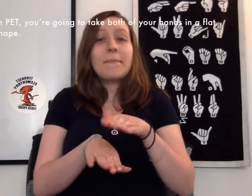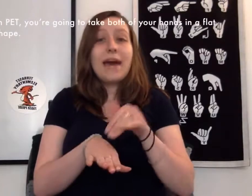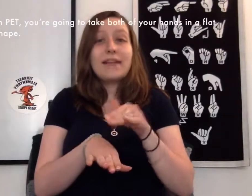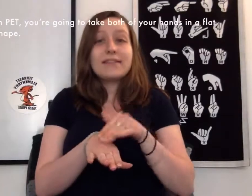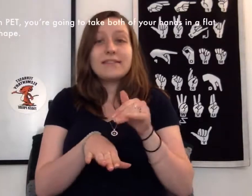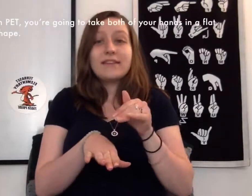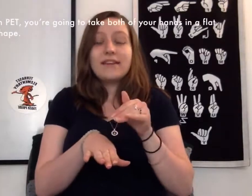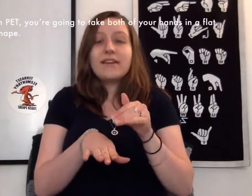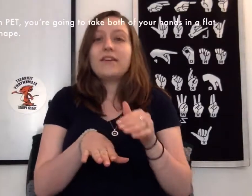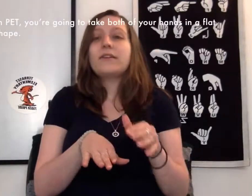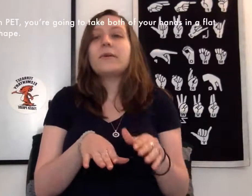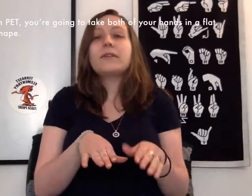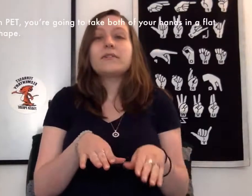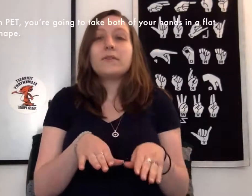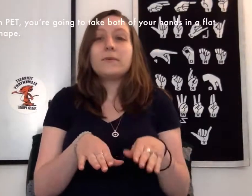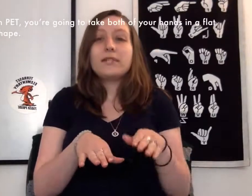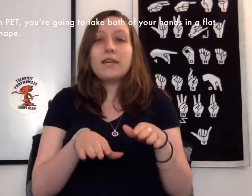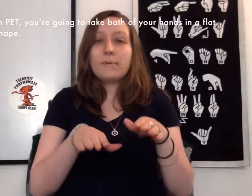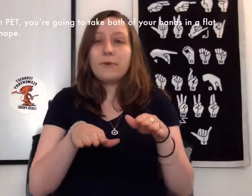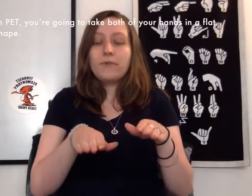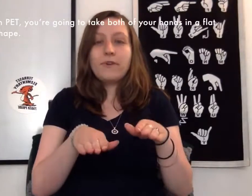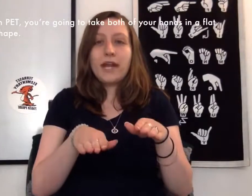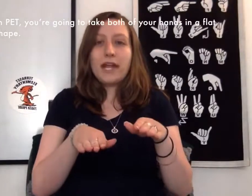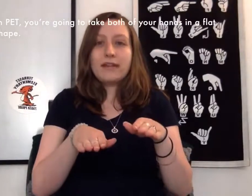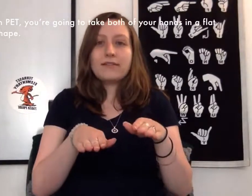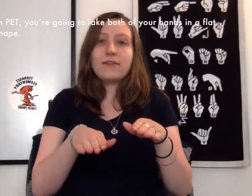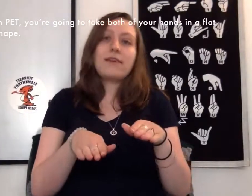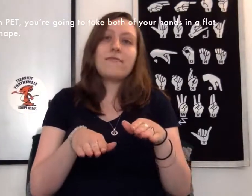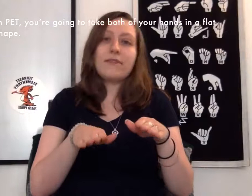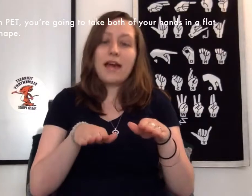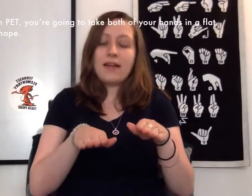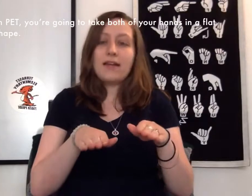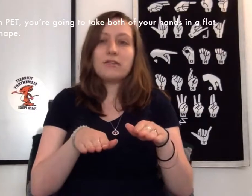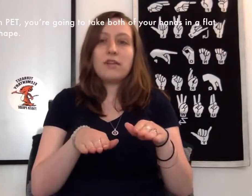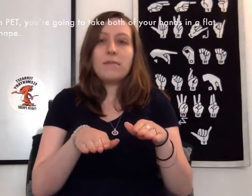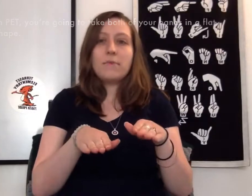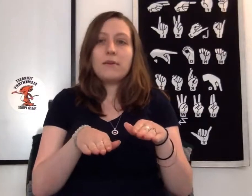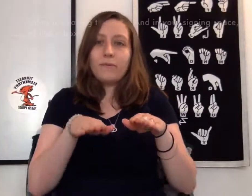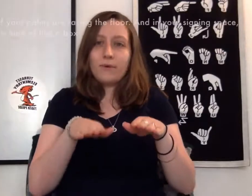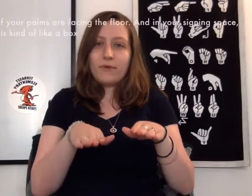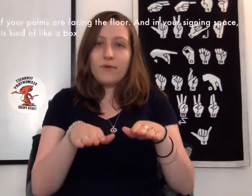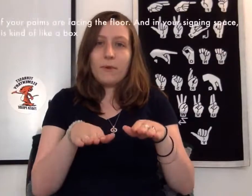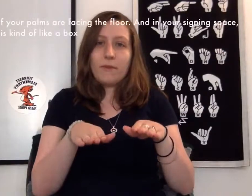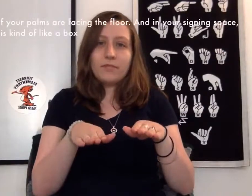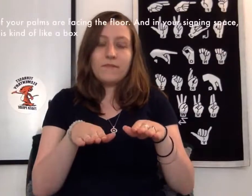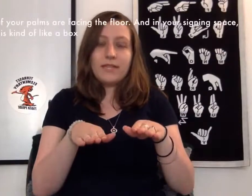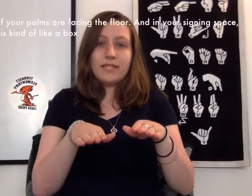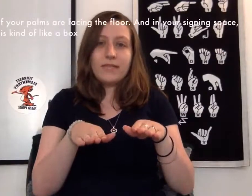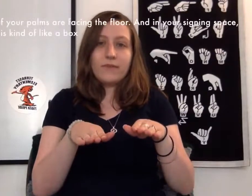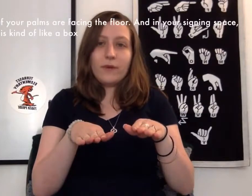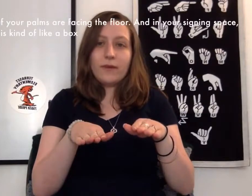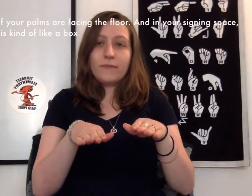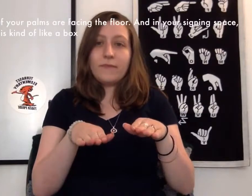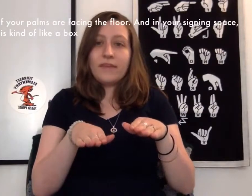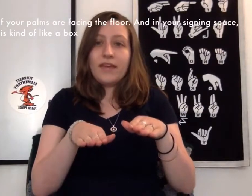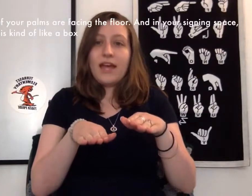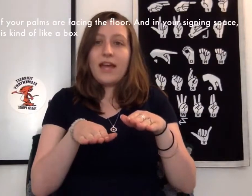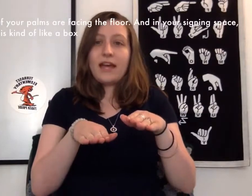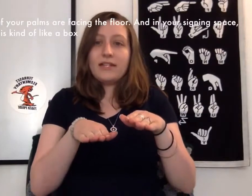pet, you're going to take both of your hands in a flat hand shape. Both of your palms are facing the floor. And in